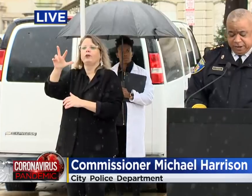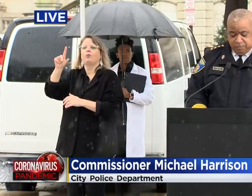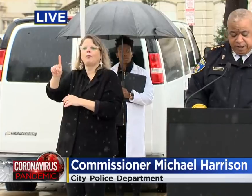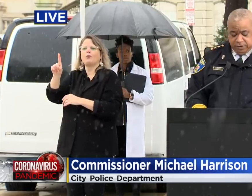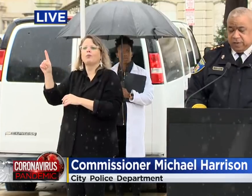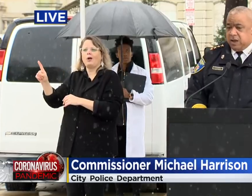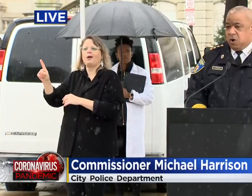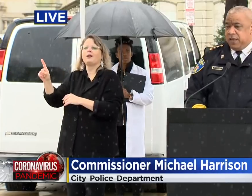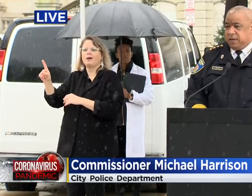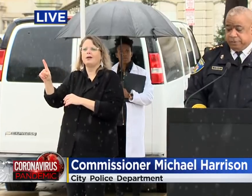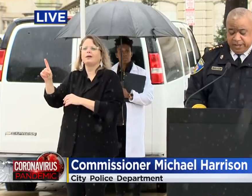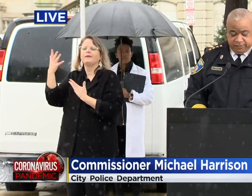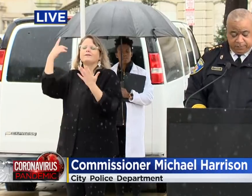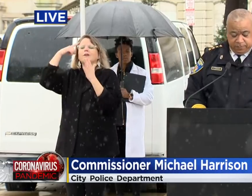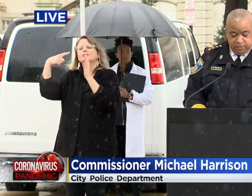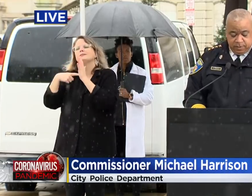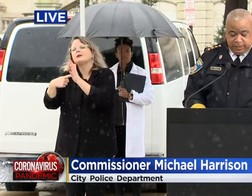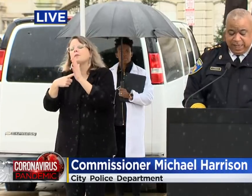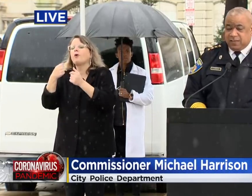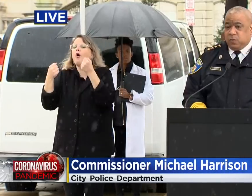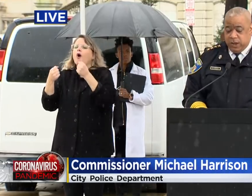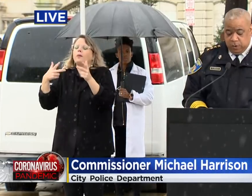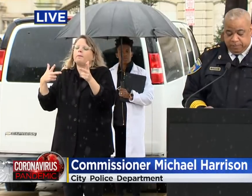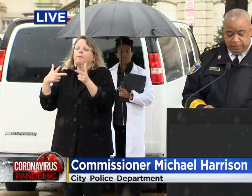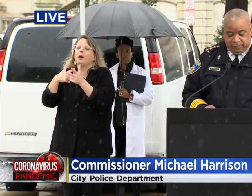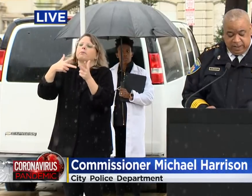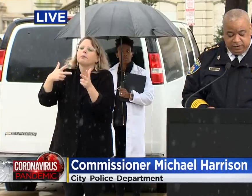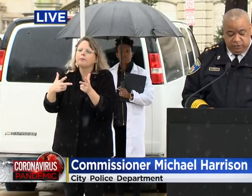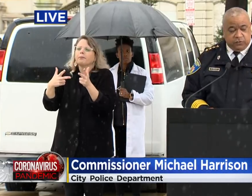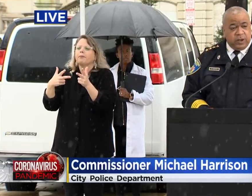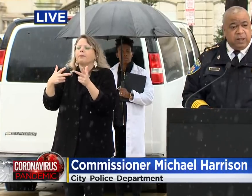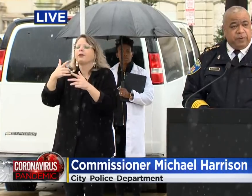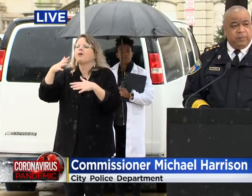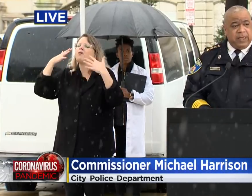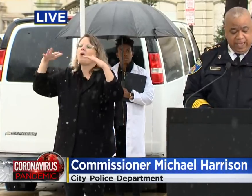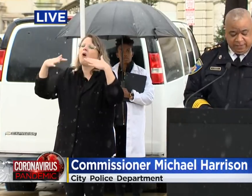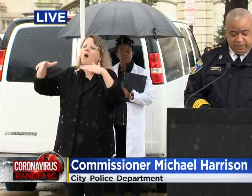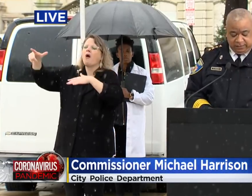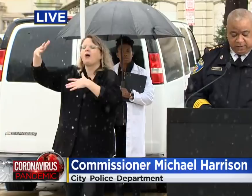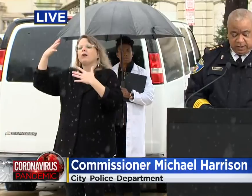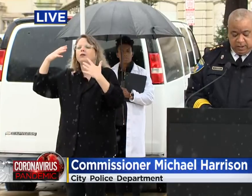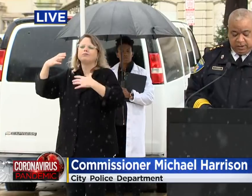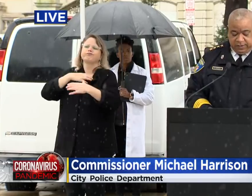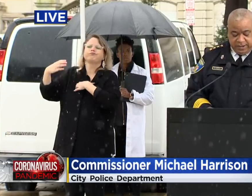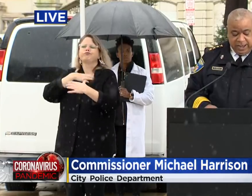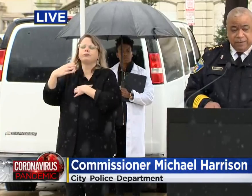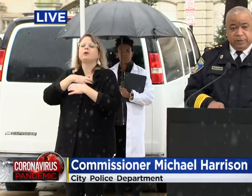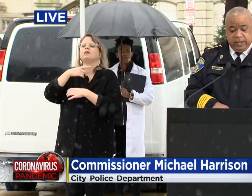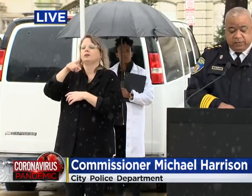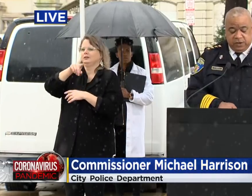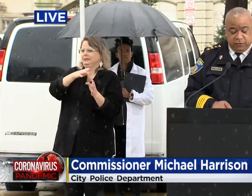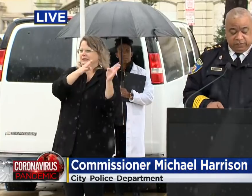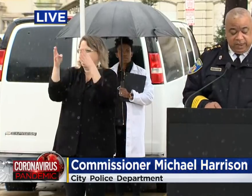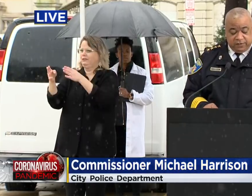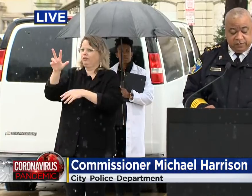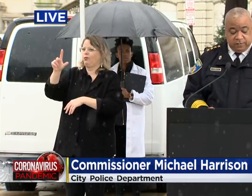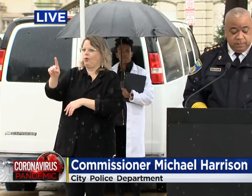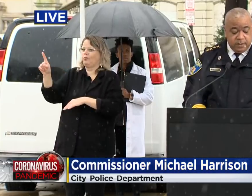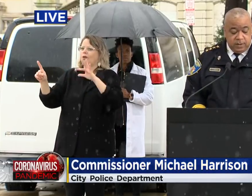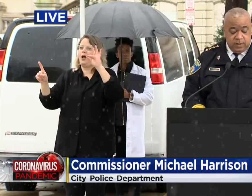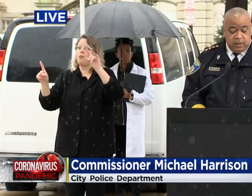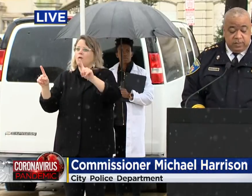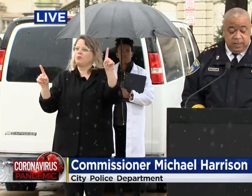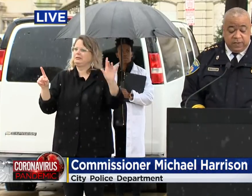minor fender benders and noise complaints. Last week, we publicized restricted public access to the 9 police district